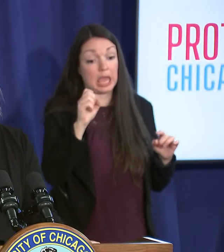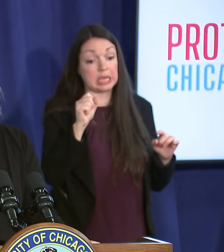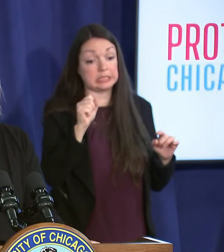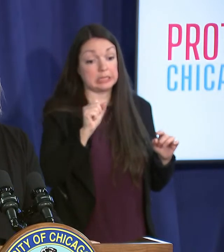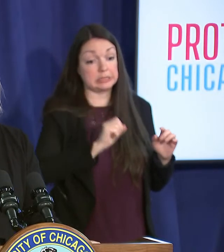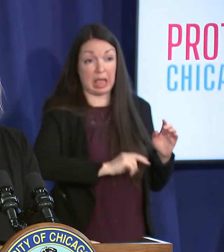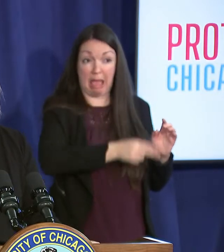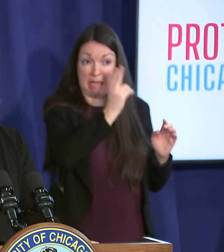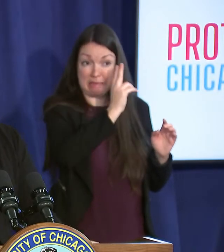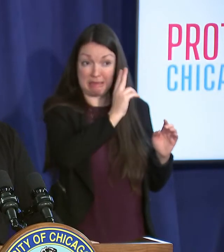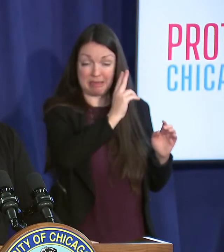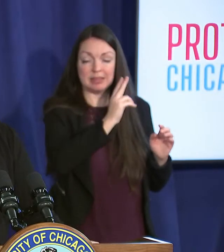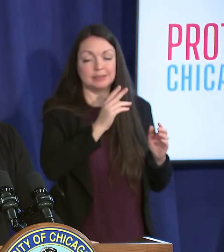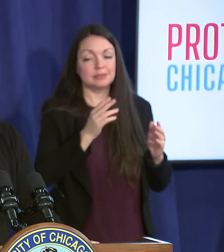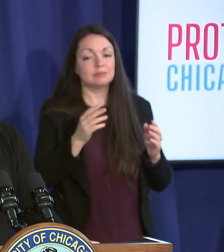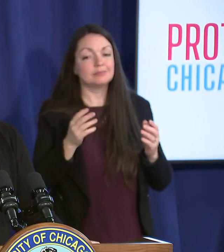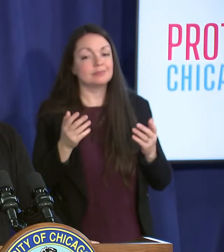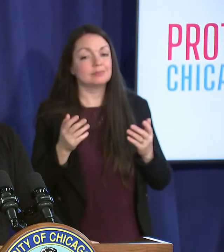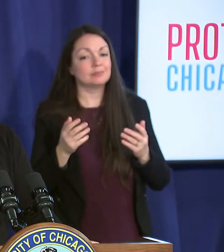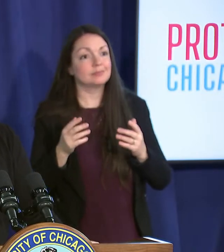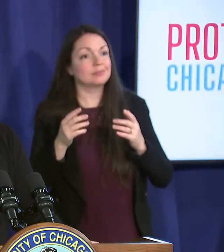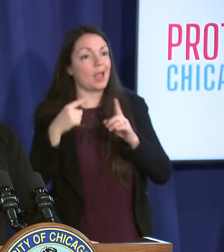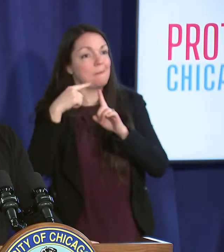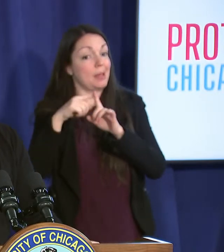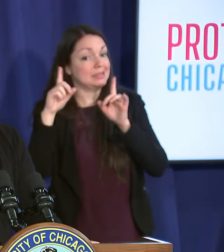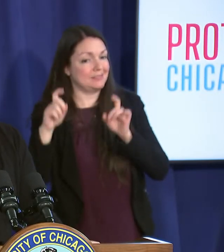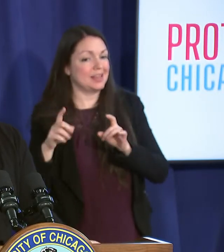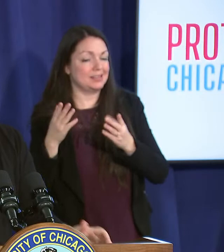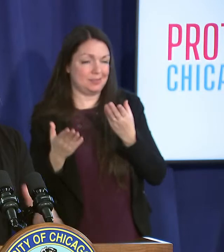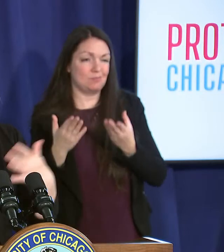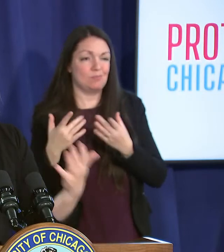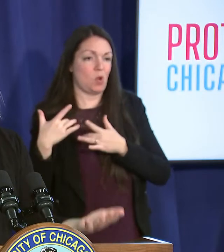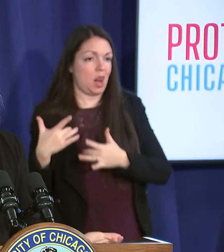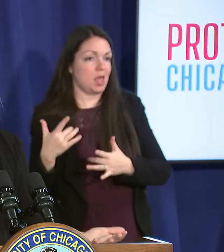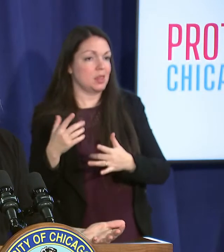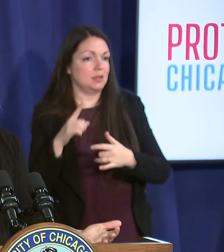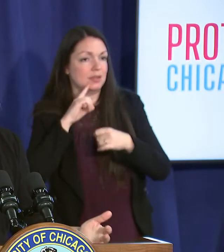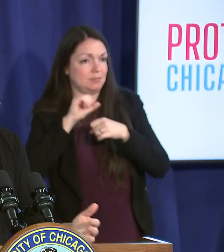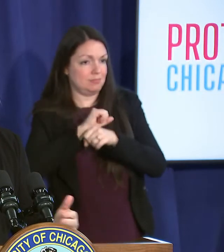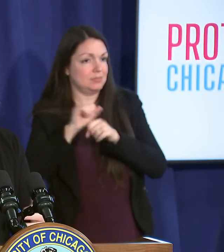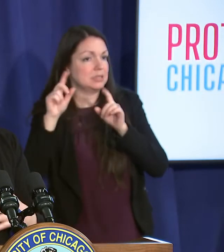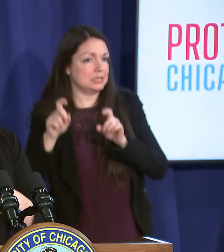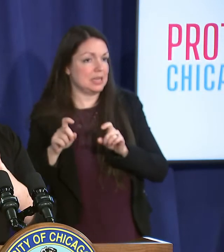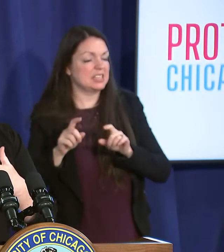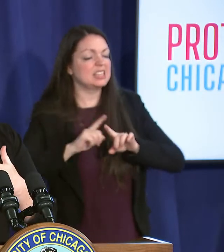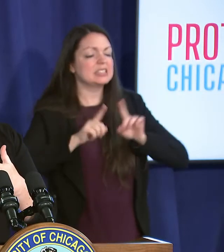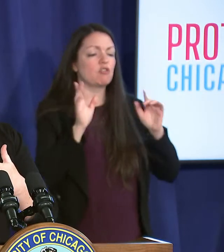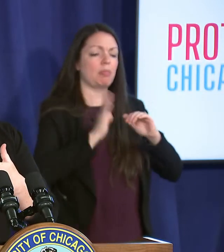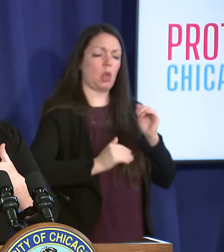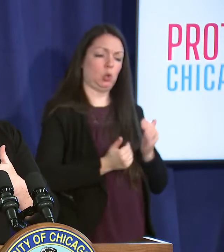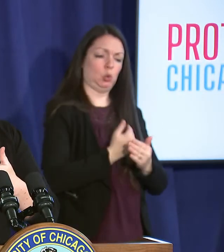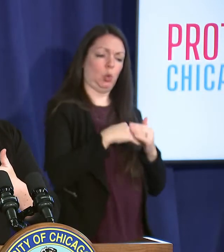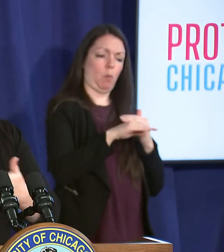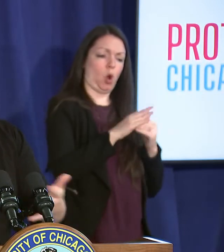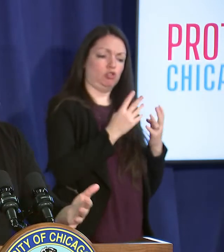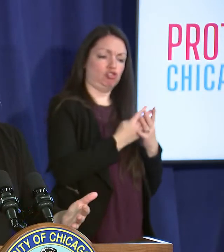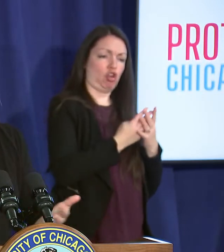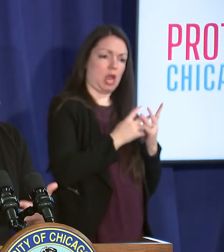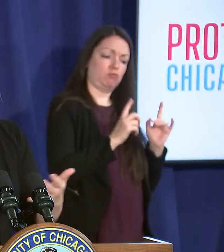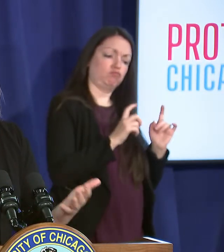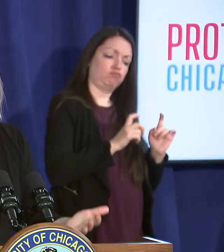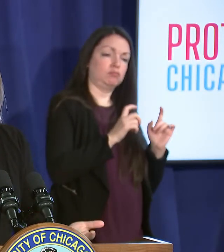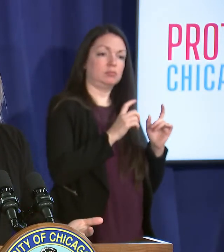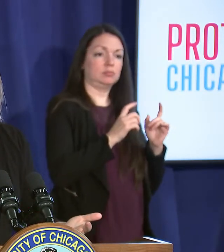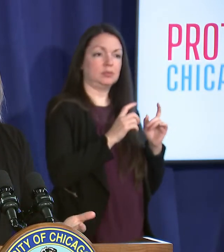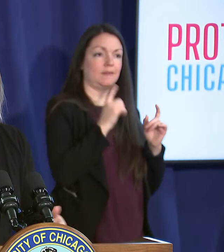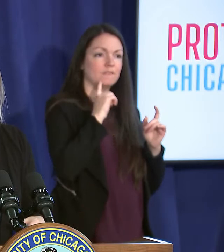high, chances are very good that a positive test is truly positive. It's different than newborn screening, for example, where we are screening